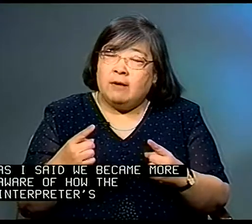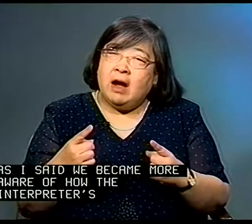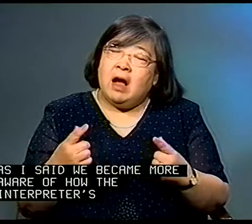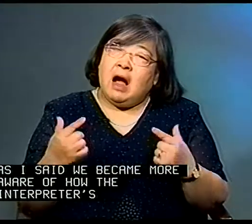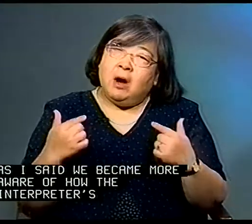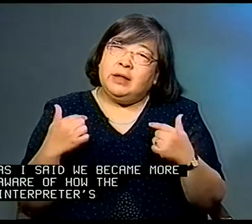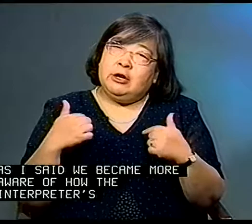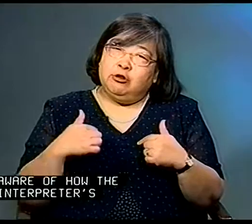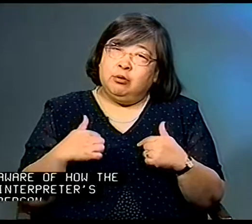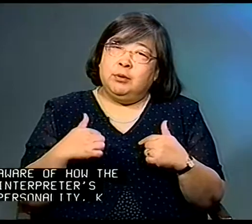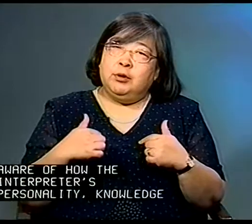of